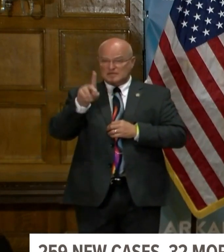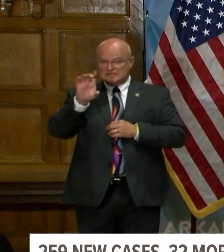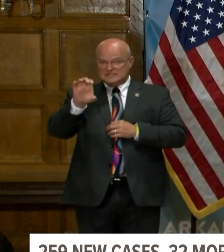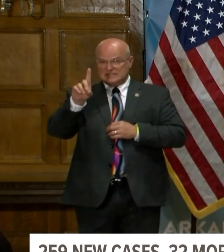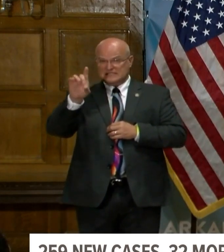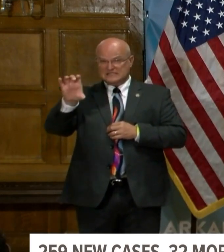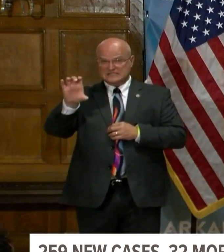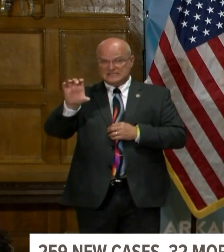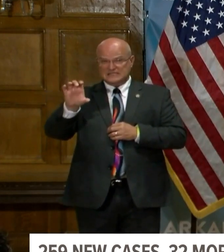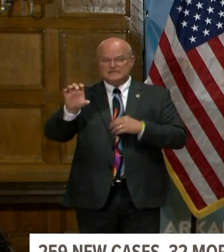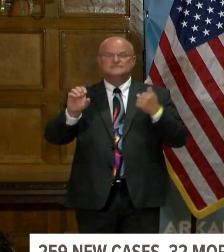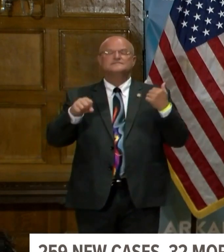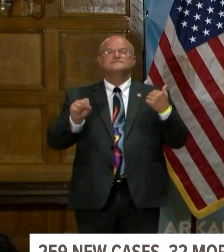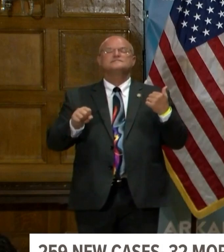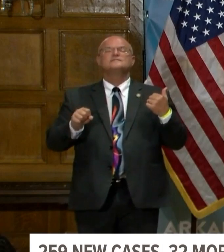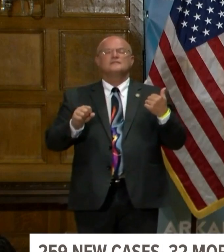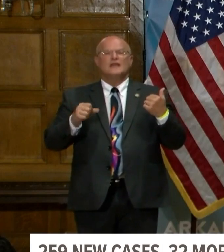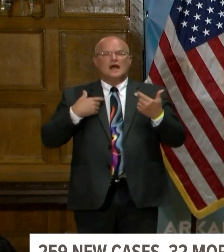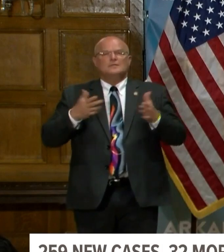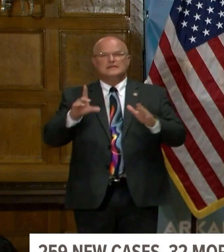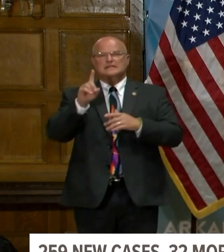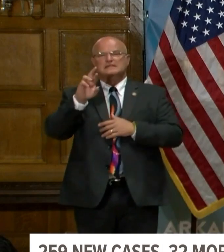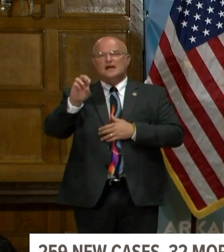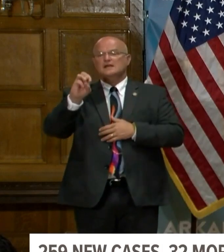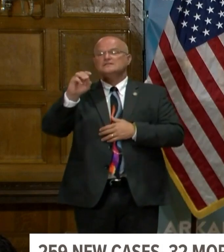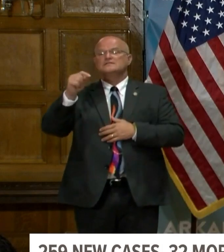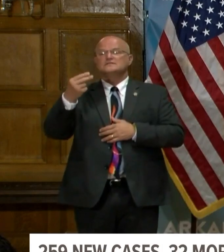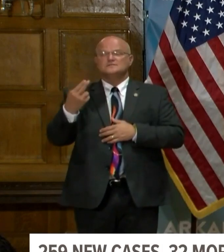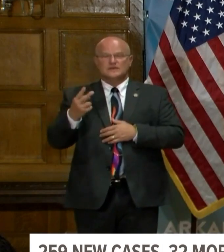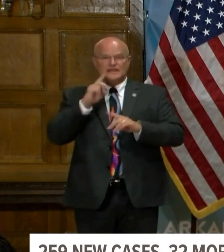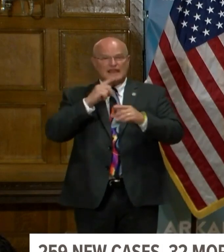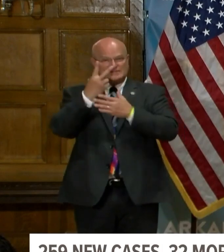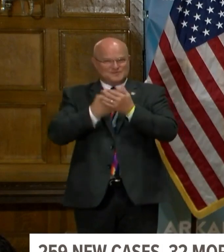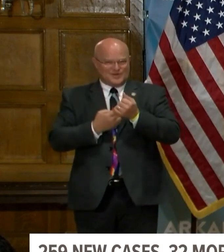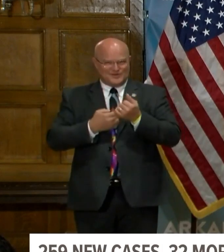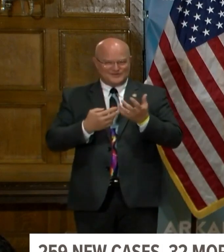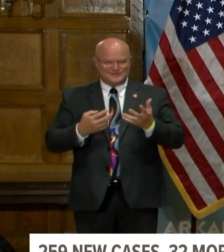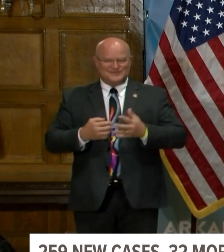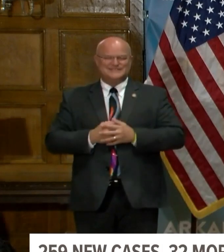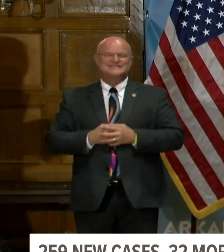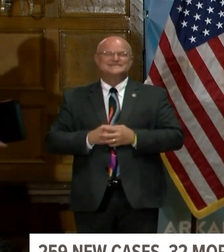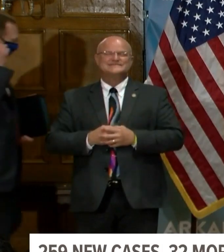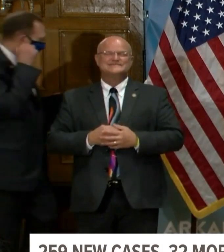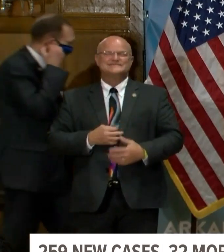of it? Yes. Okay, Yeah. I'm going to let Dr. Smith answer both of those.